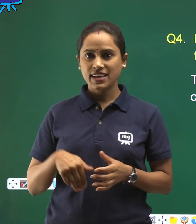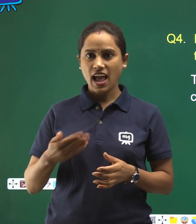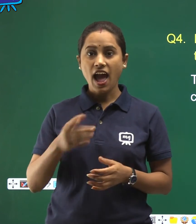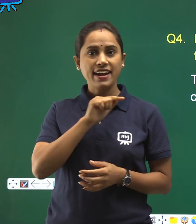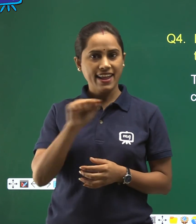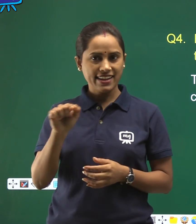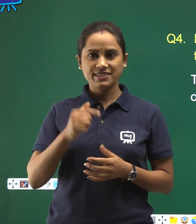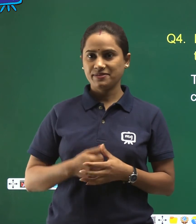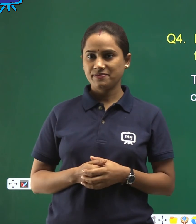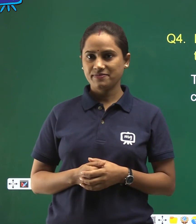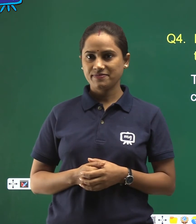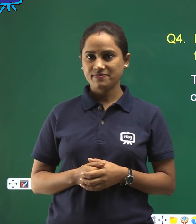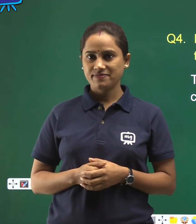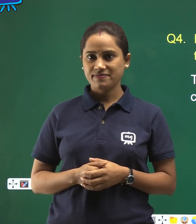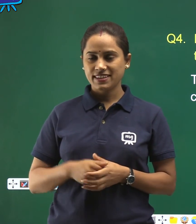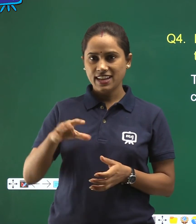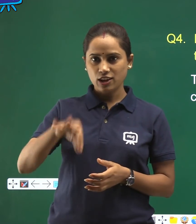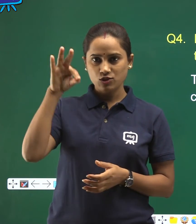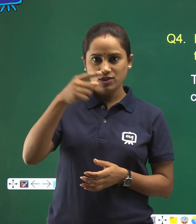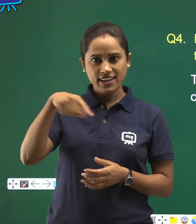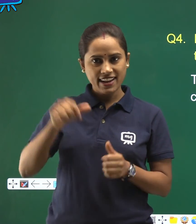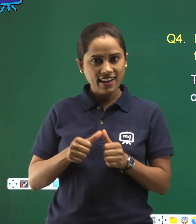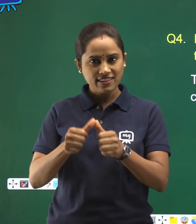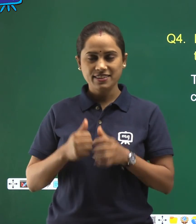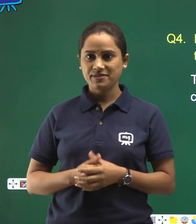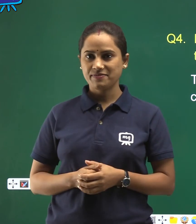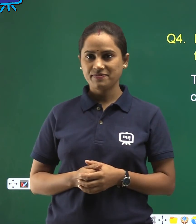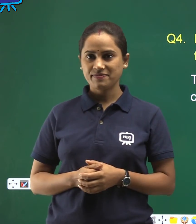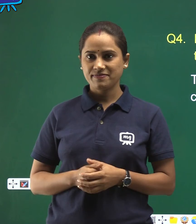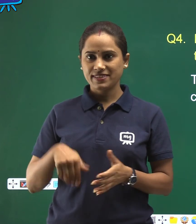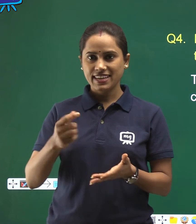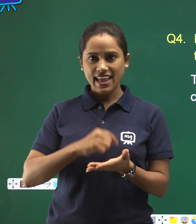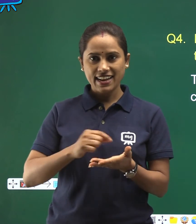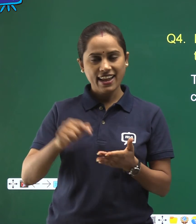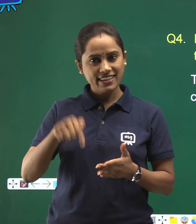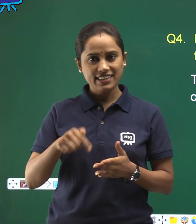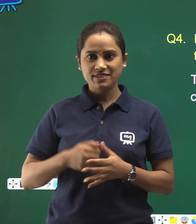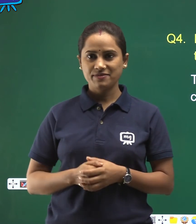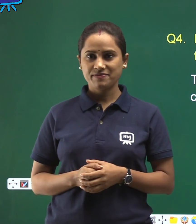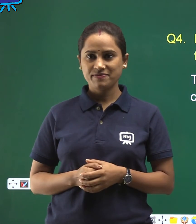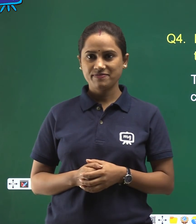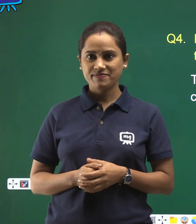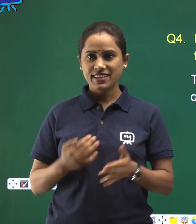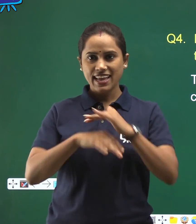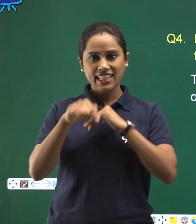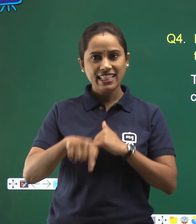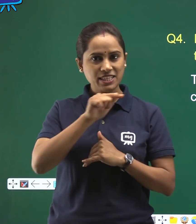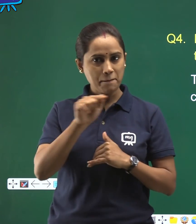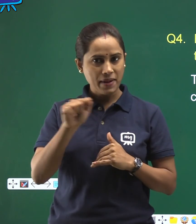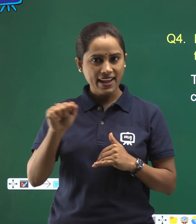are dash. Choose the correct answer and write it in this